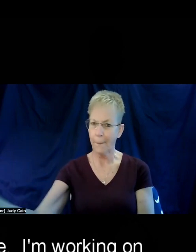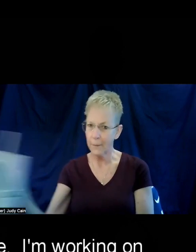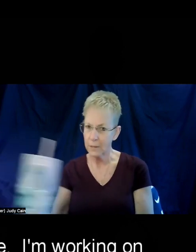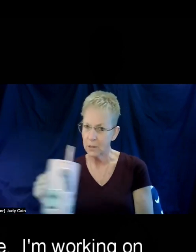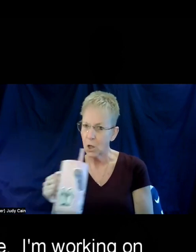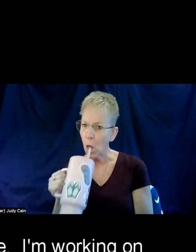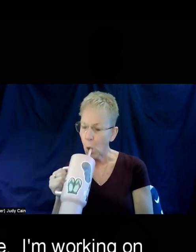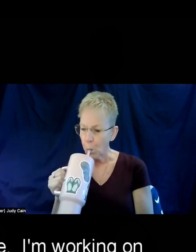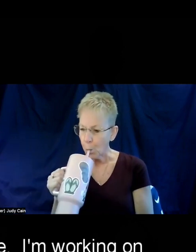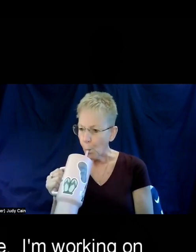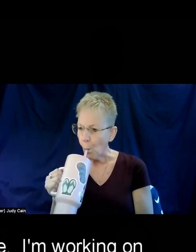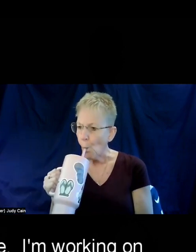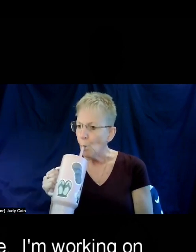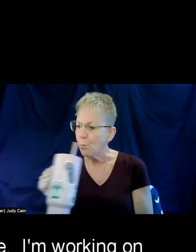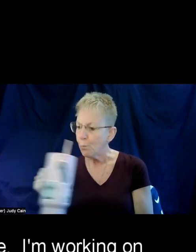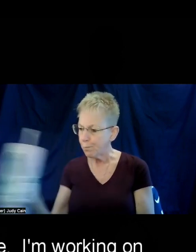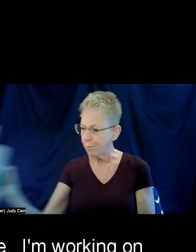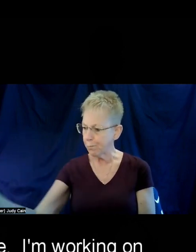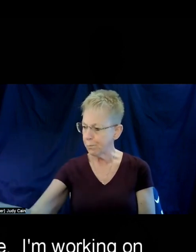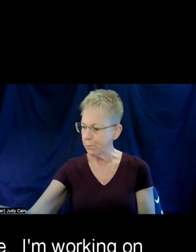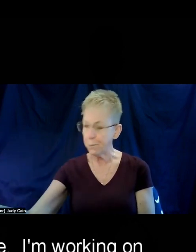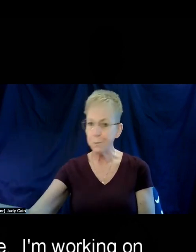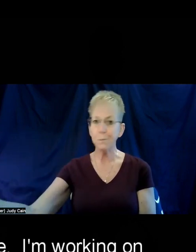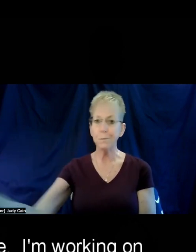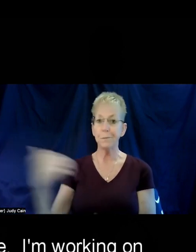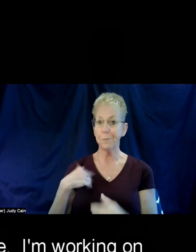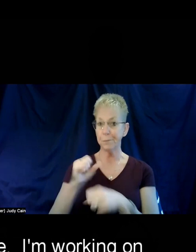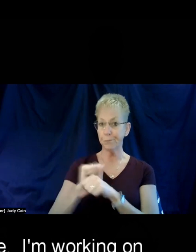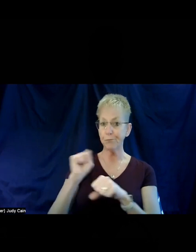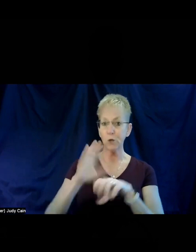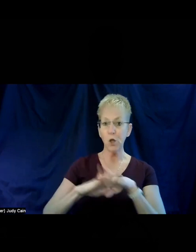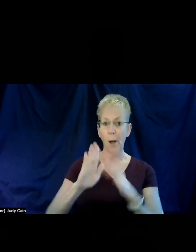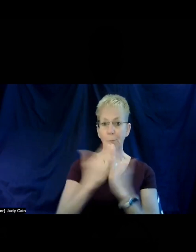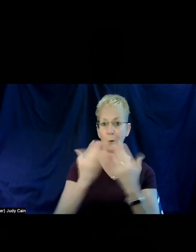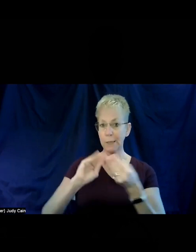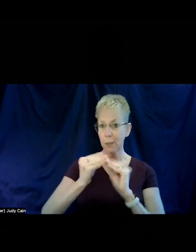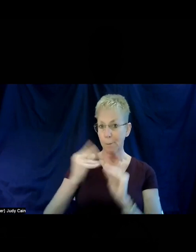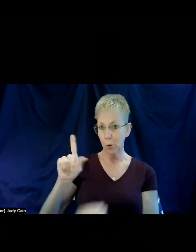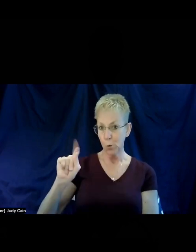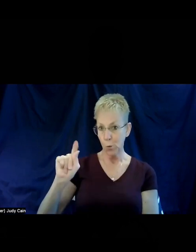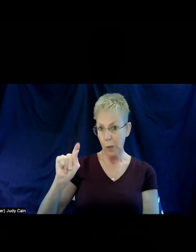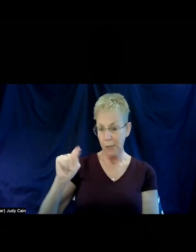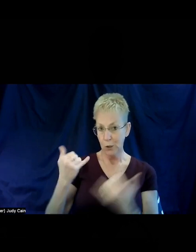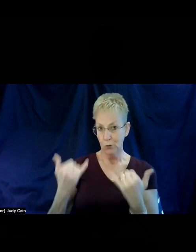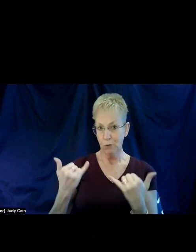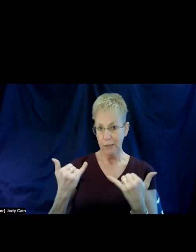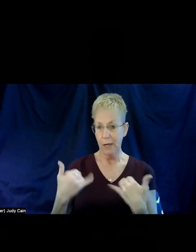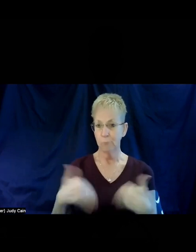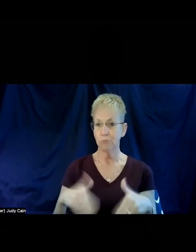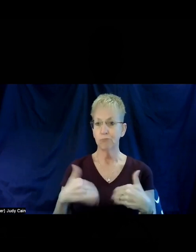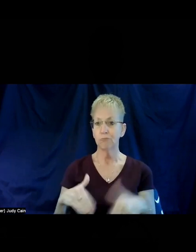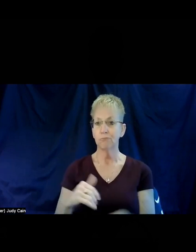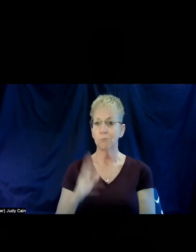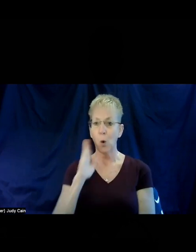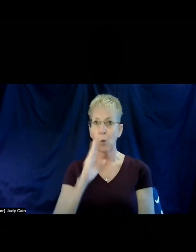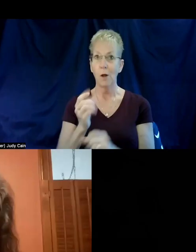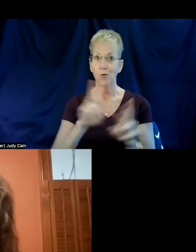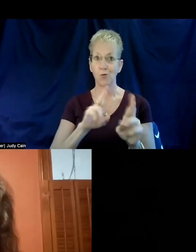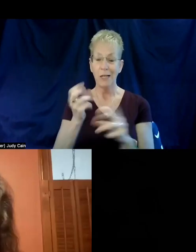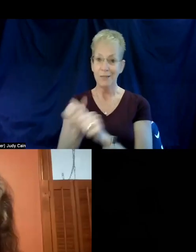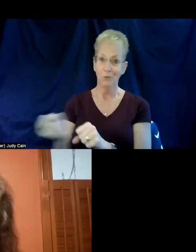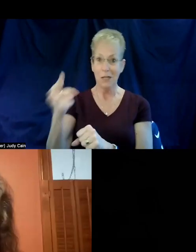So that's where we are. I'm working on the 20th book right now, and that ought to be ready for next year. And